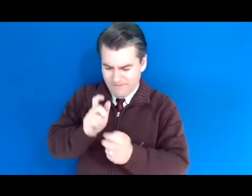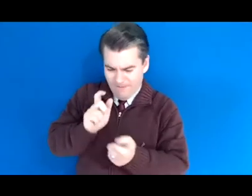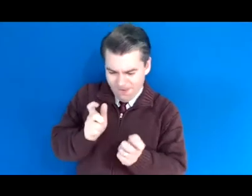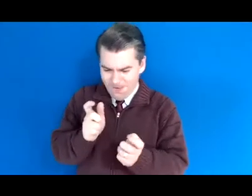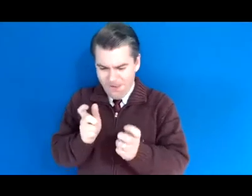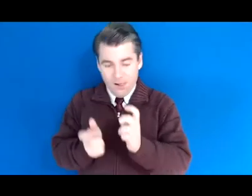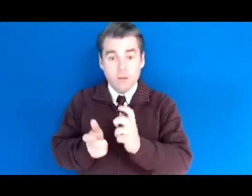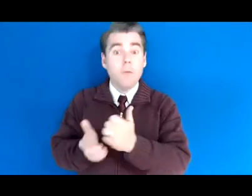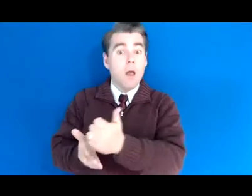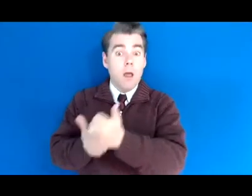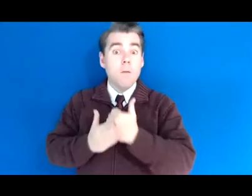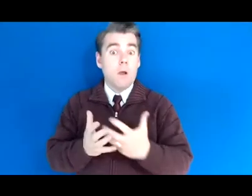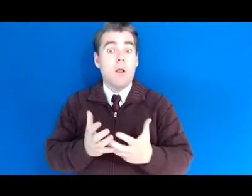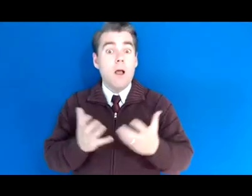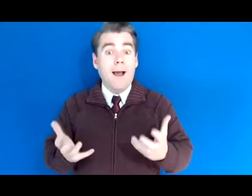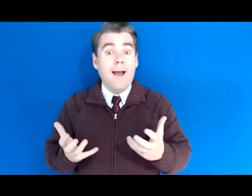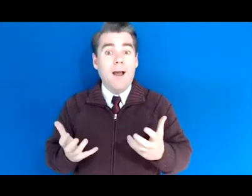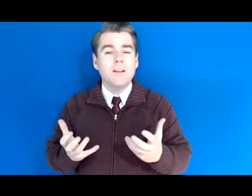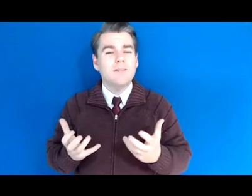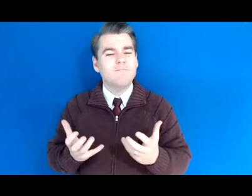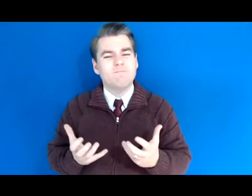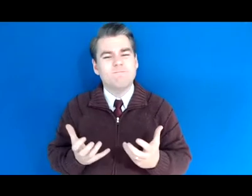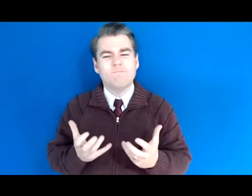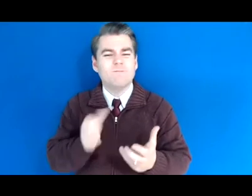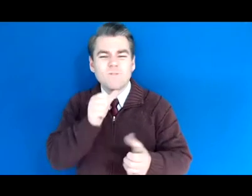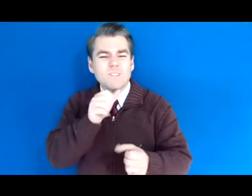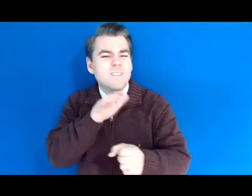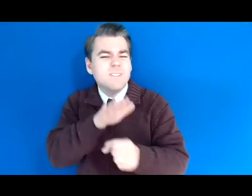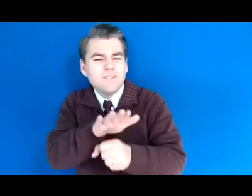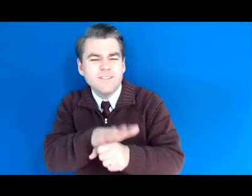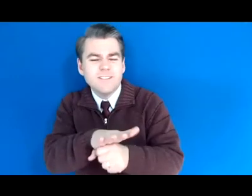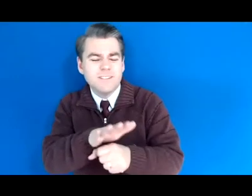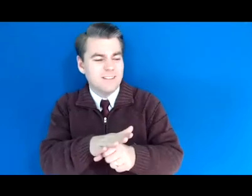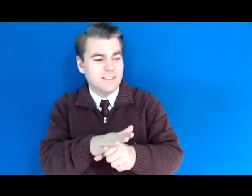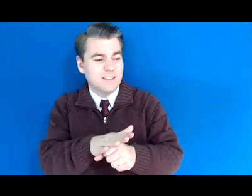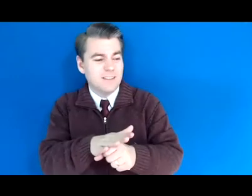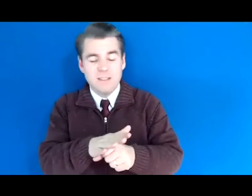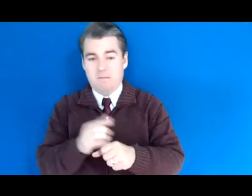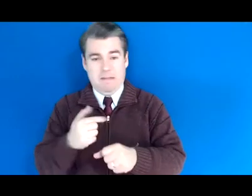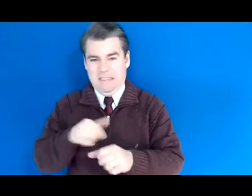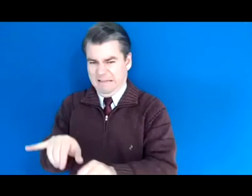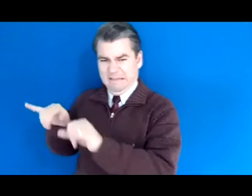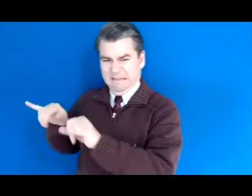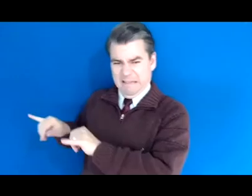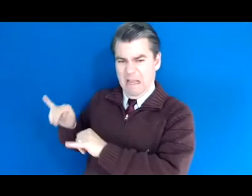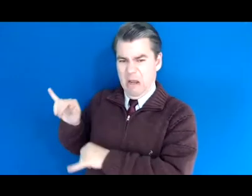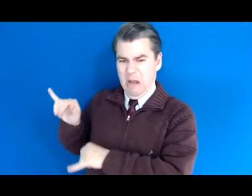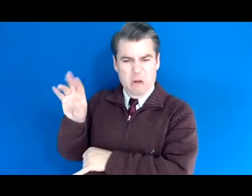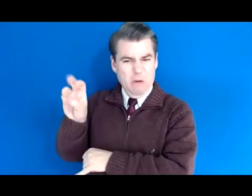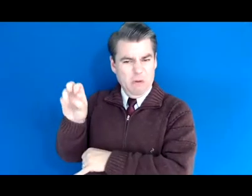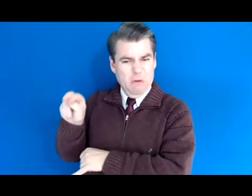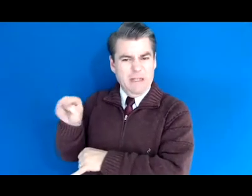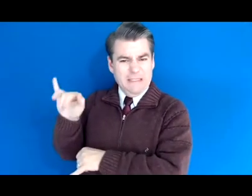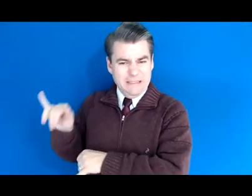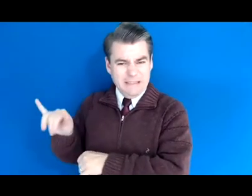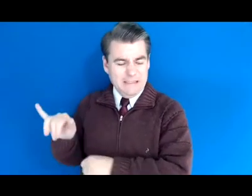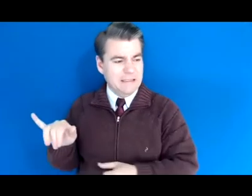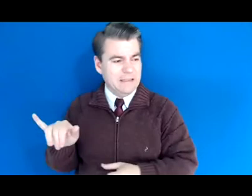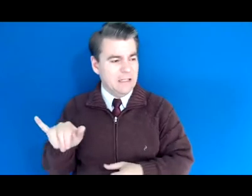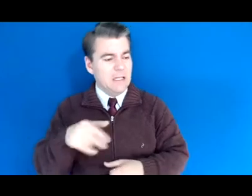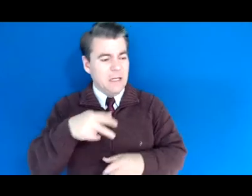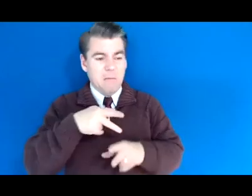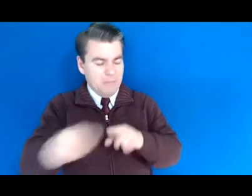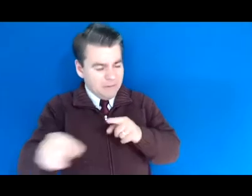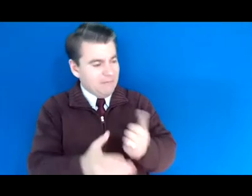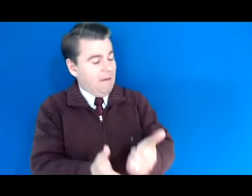tremendously, but it wasn't enough. I echo what Wendy says above as to how Plexus helped me.